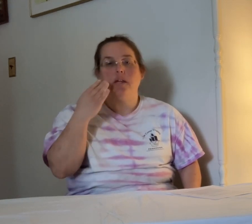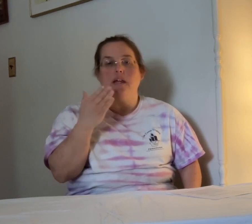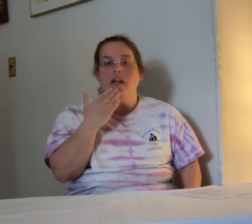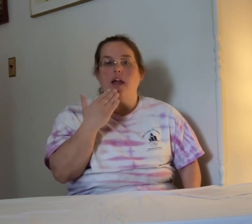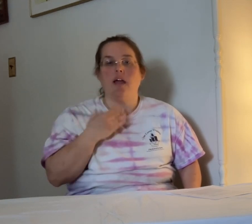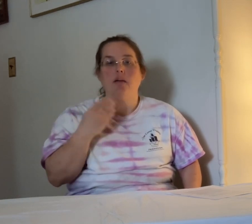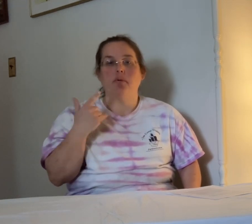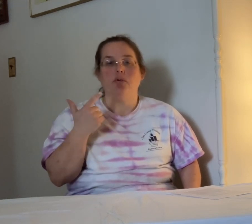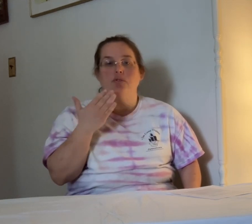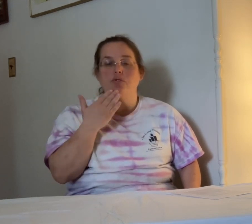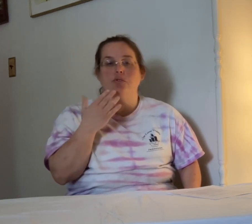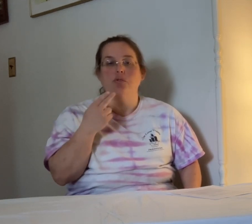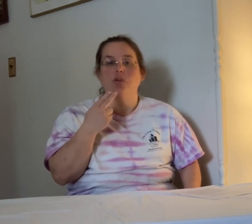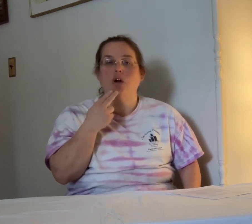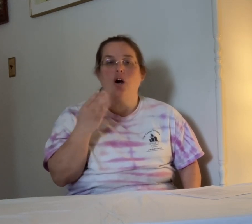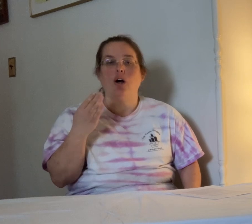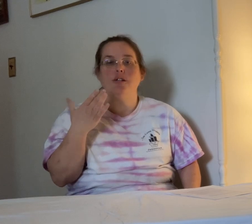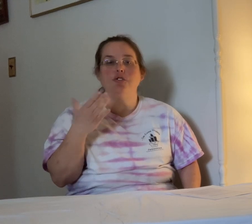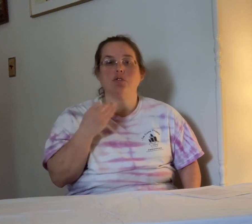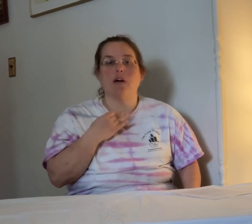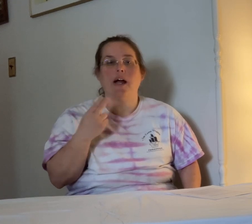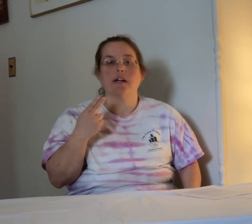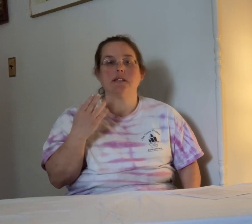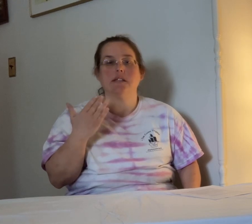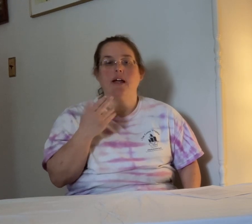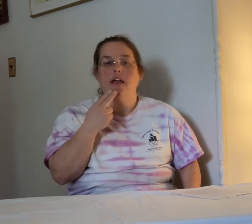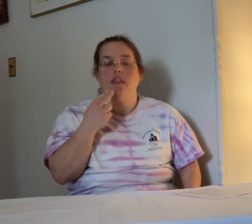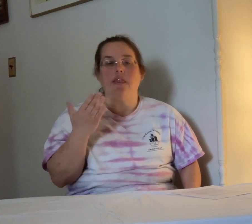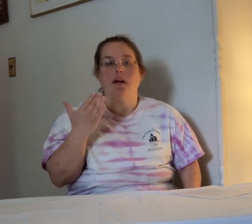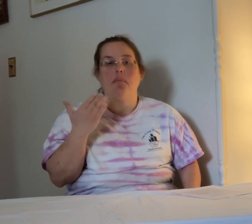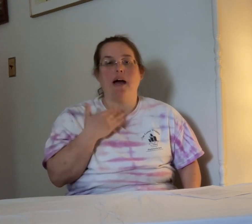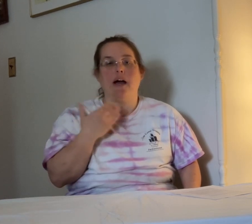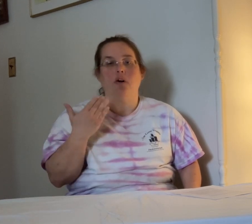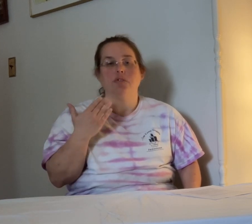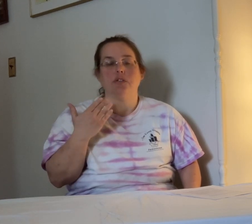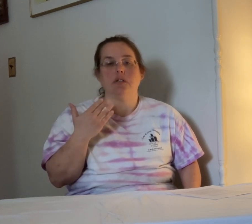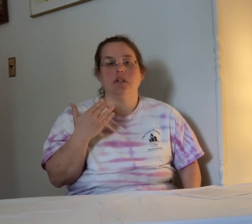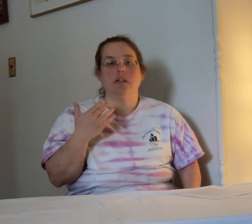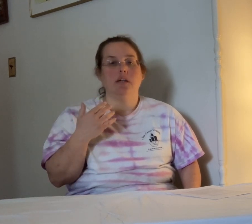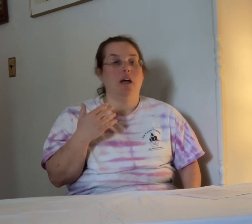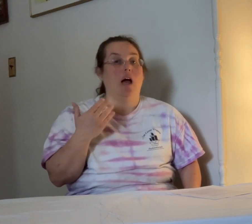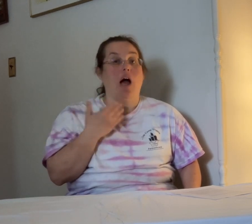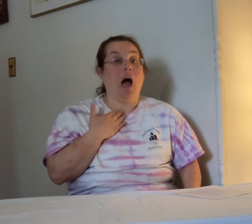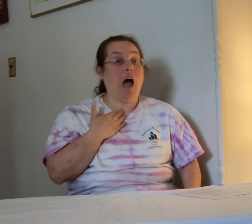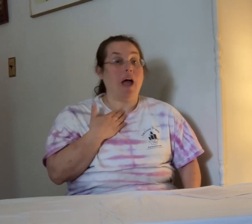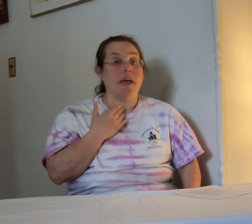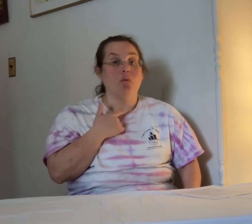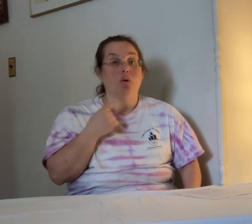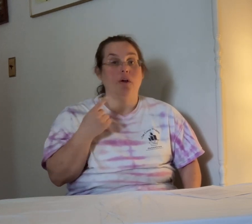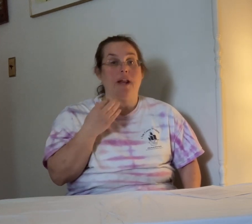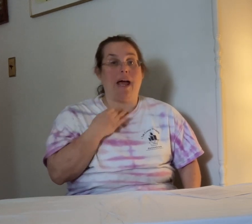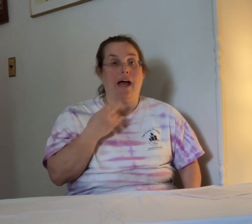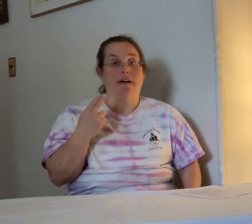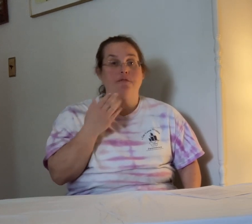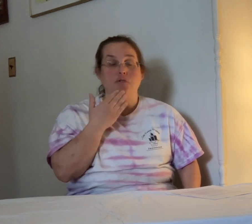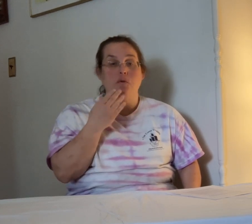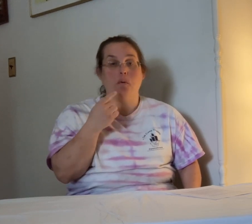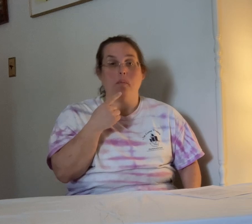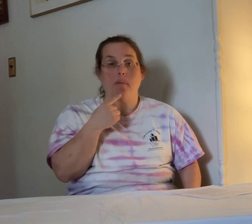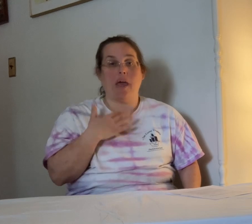be able to contract them out. I would have to